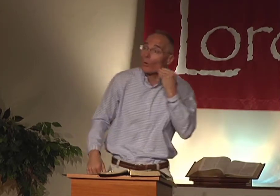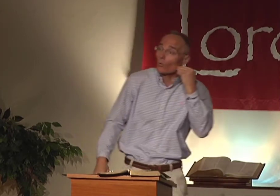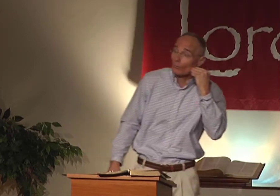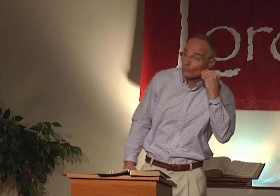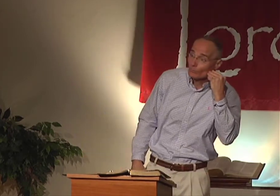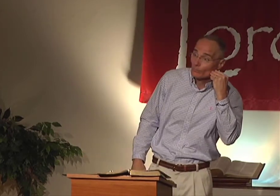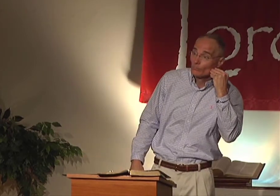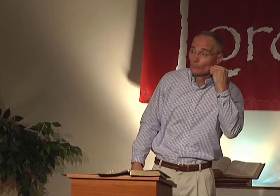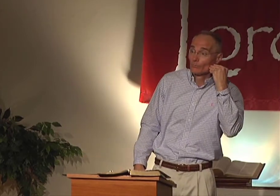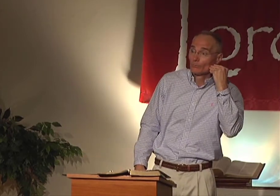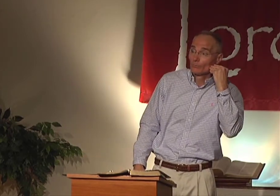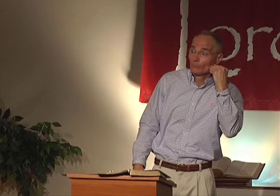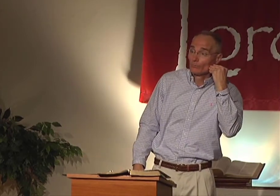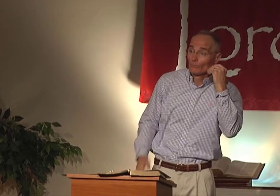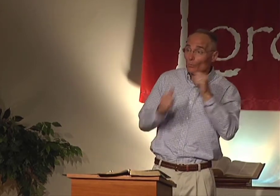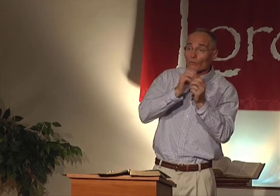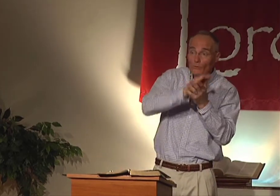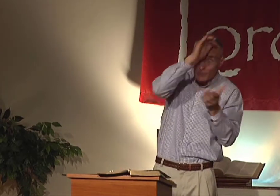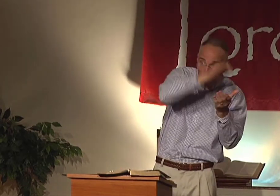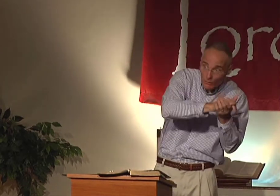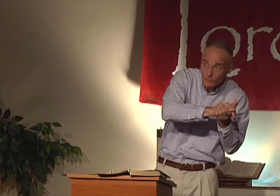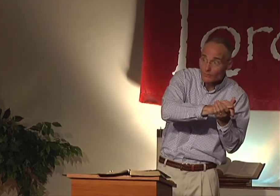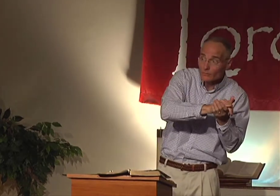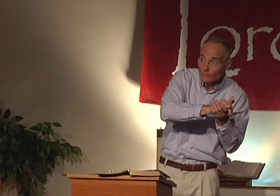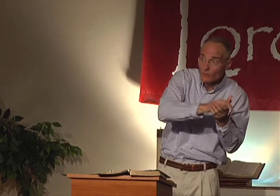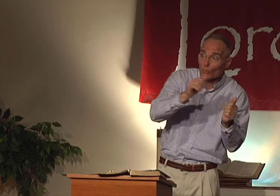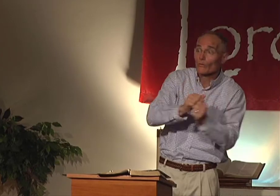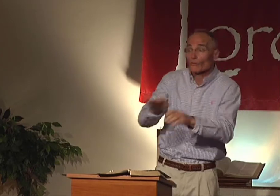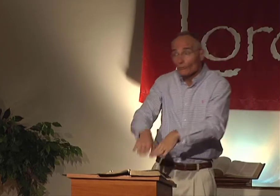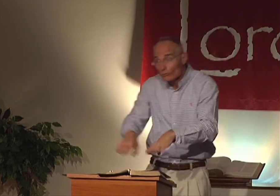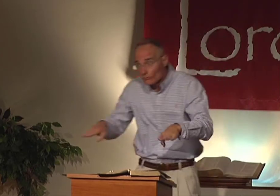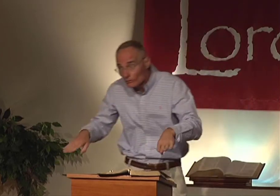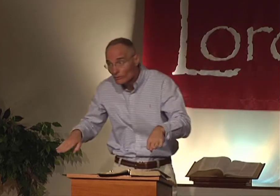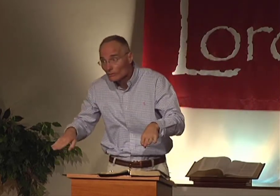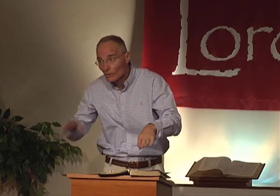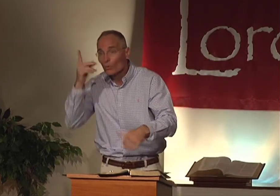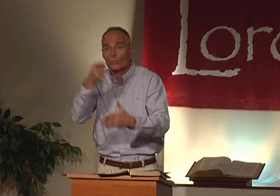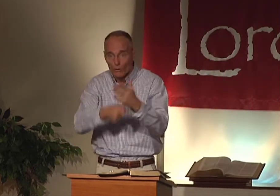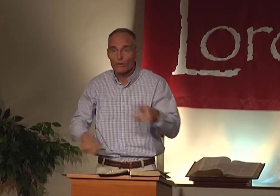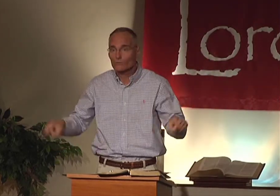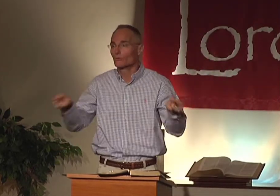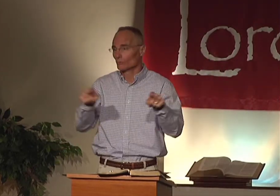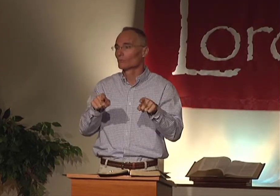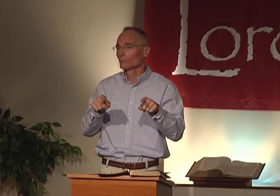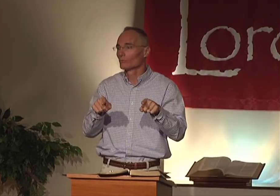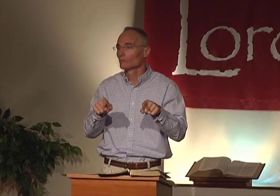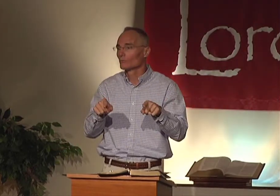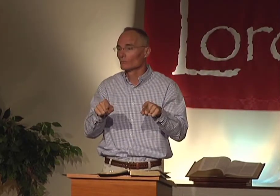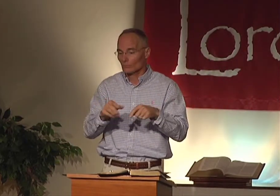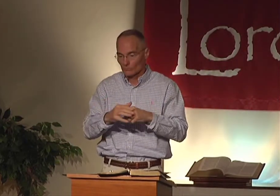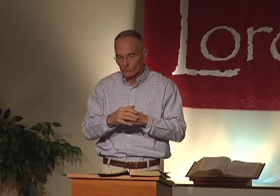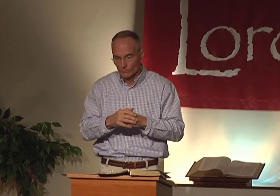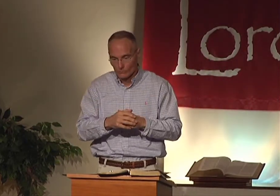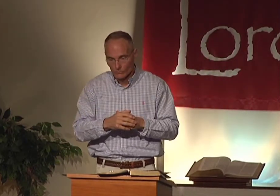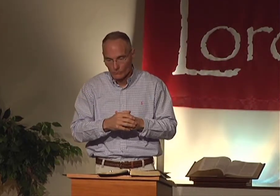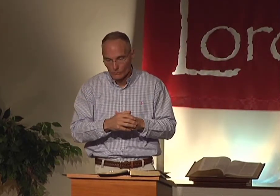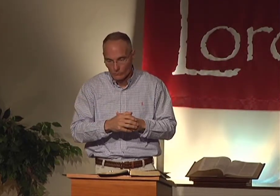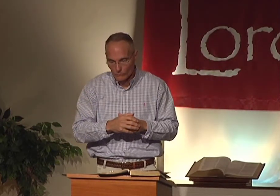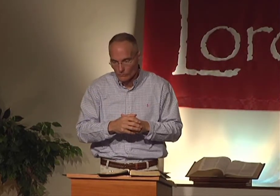Changing your behavior at home, with your spouse, with your children, that will cost you.